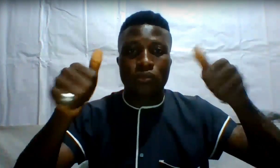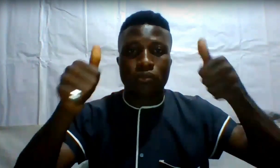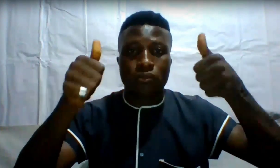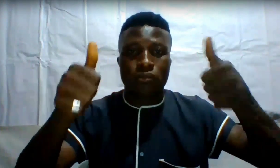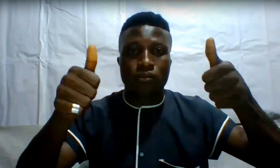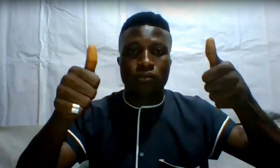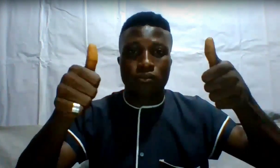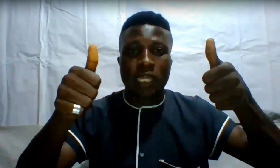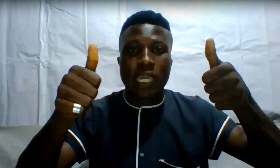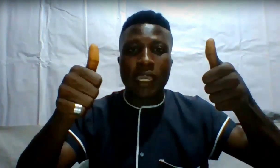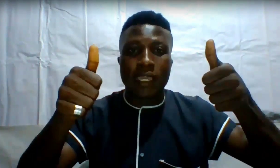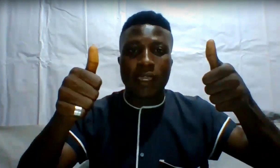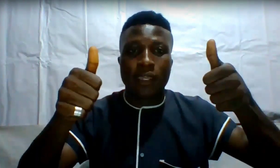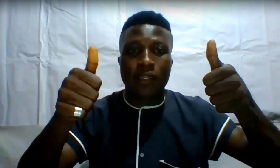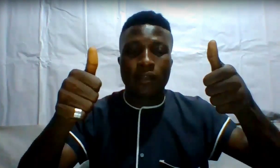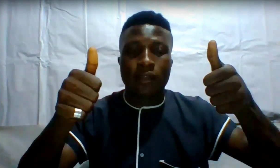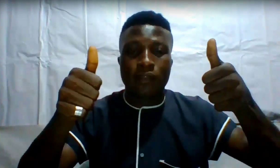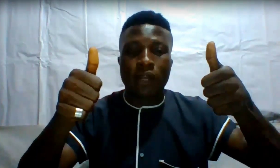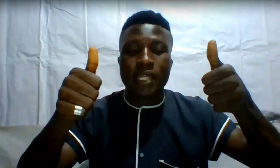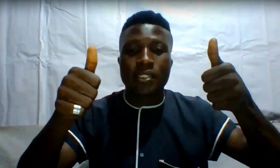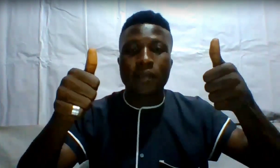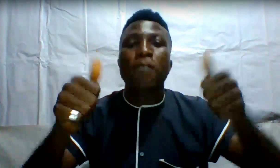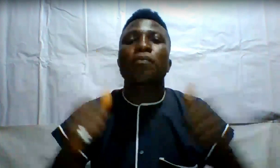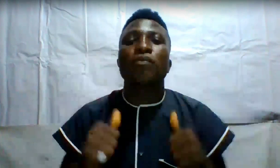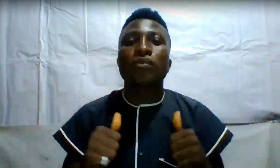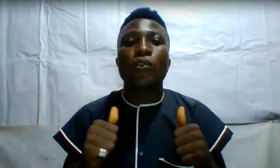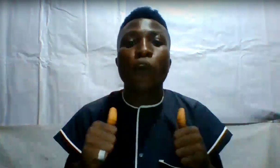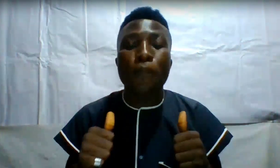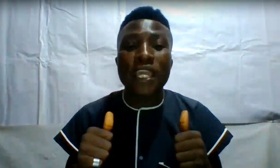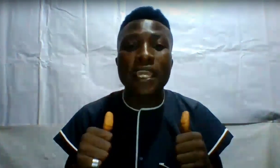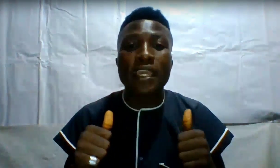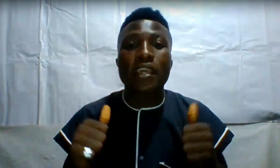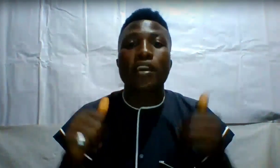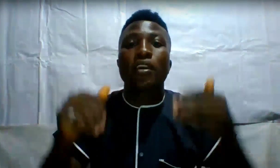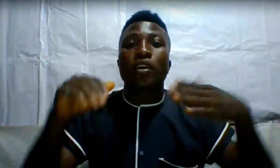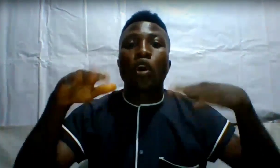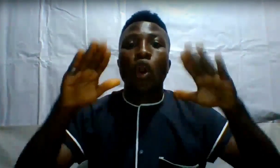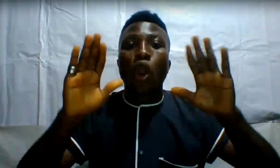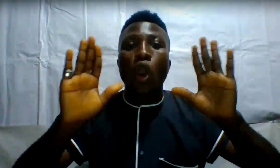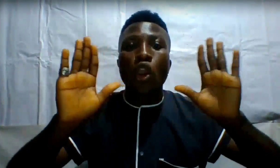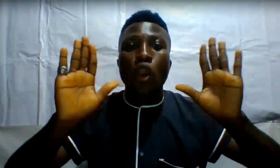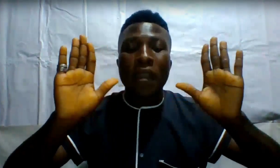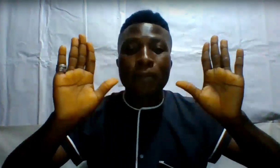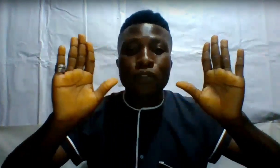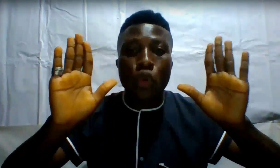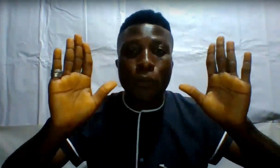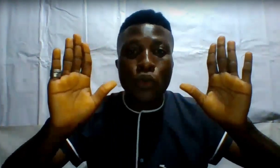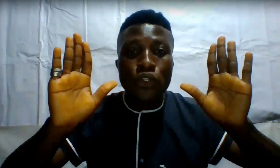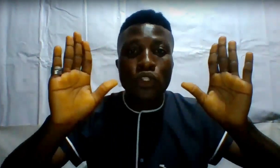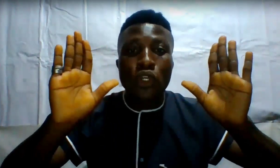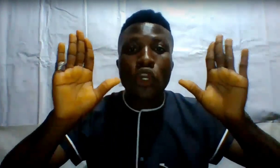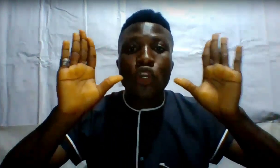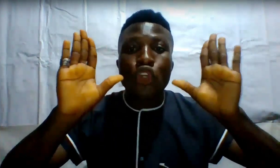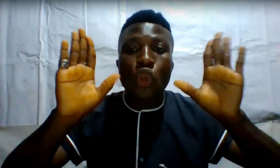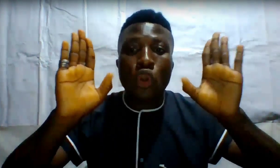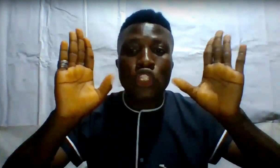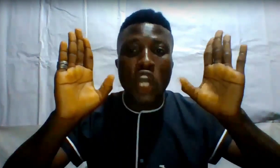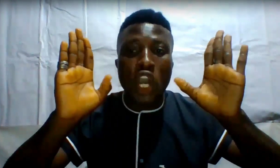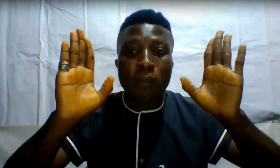A, right? For B, all your palms open, your thumb goes